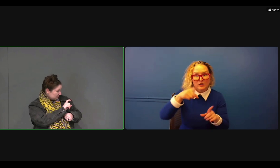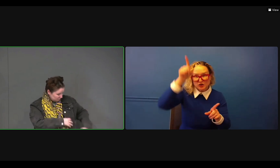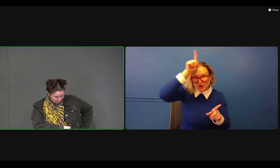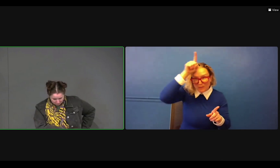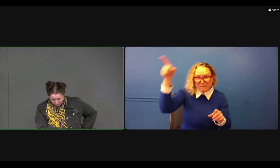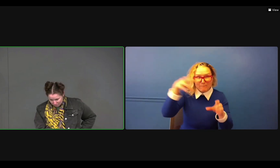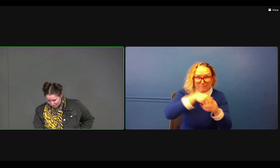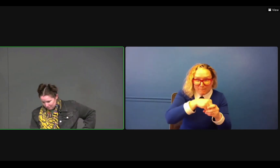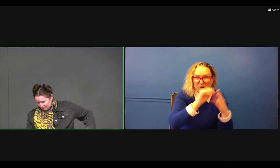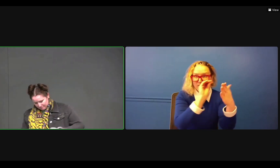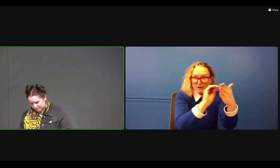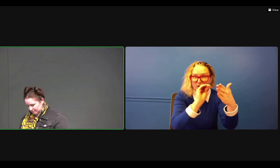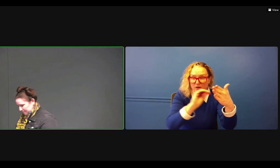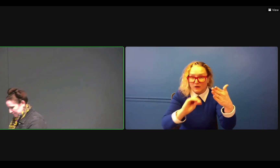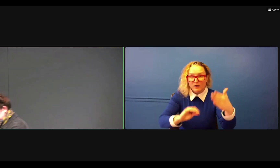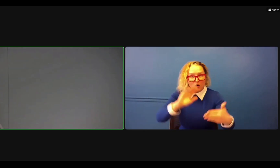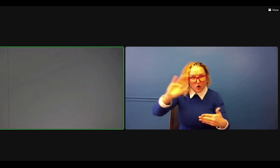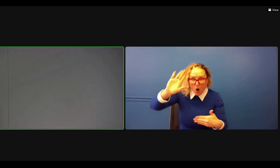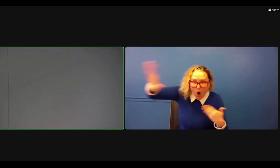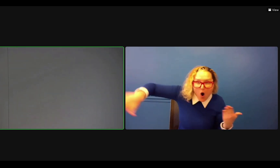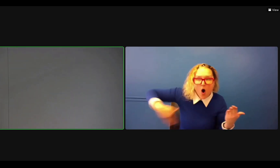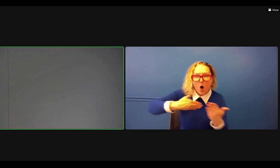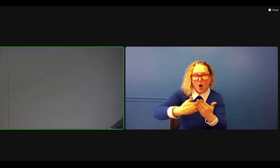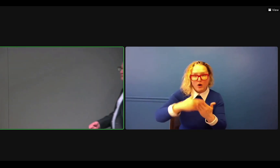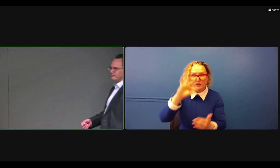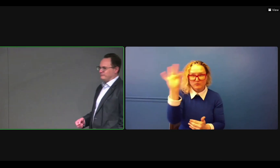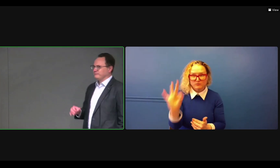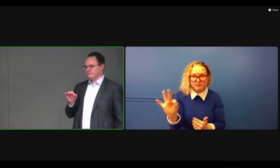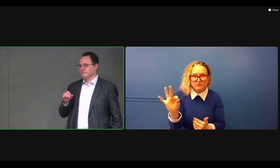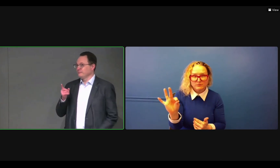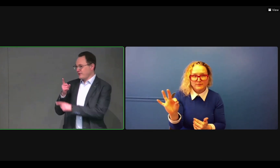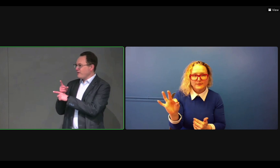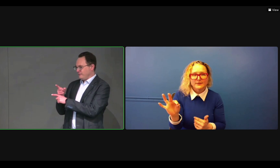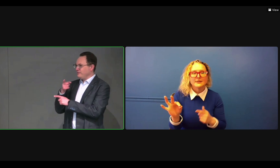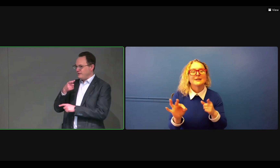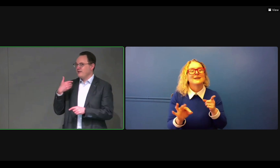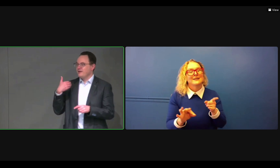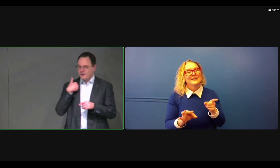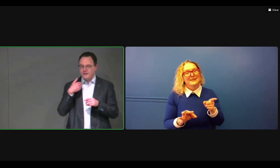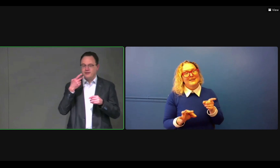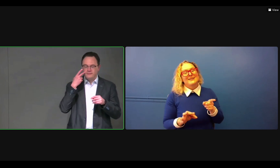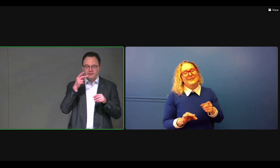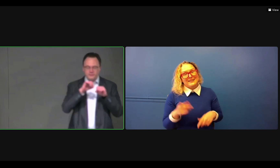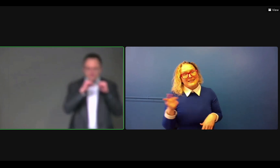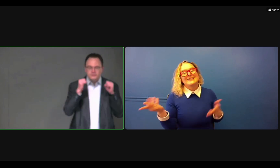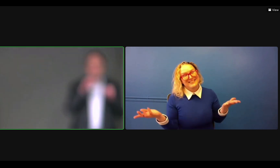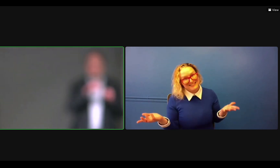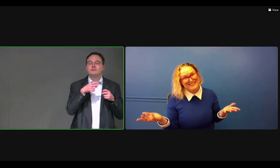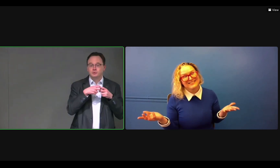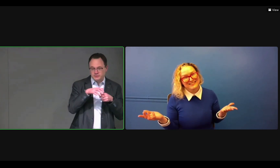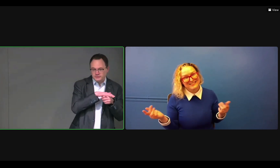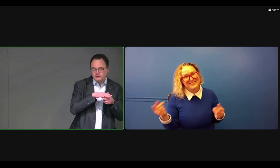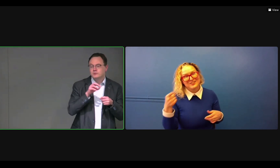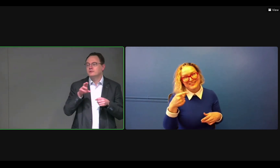Do you have any information about the variants themselves as to why those variants exist? Maybe they're geographical, or when to use